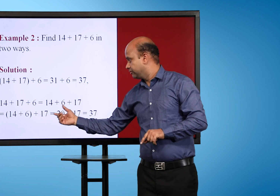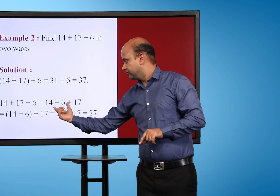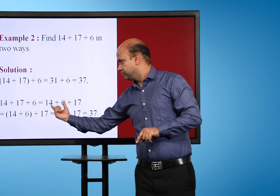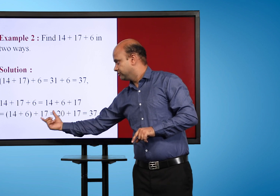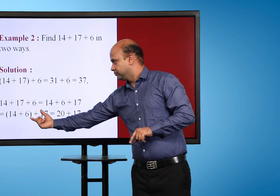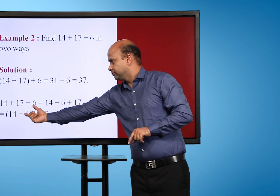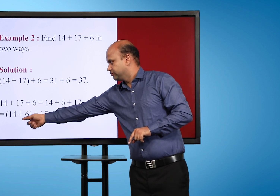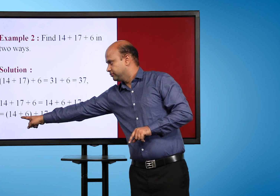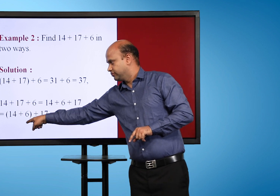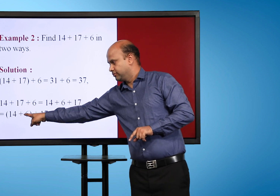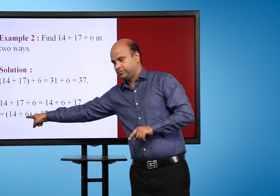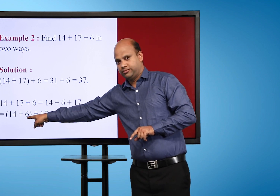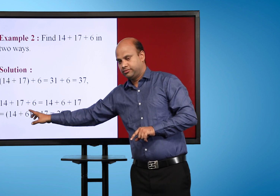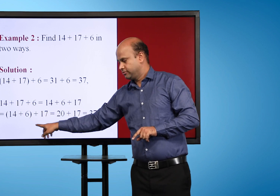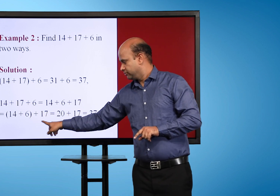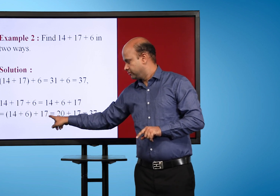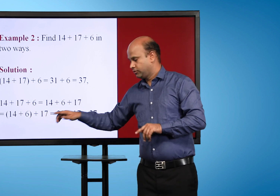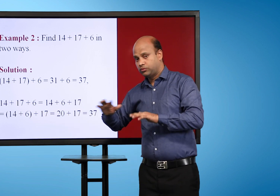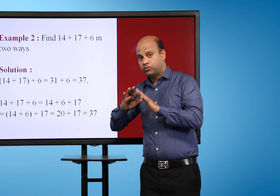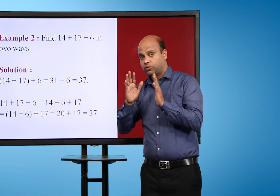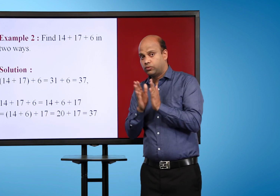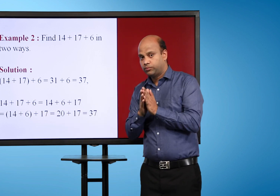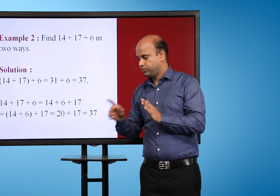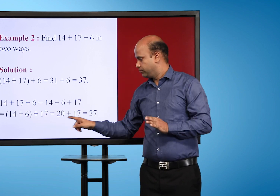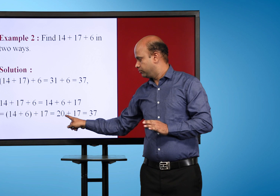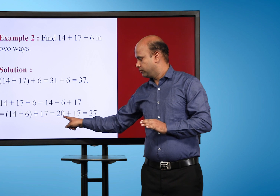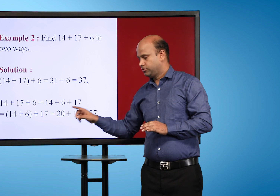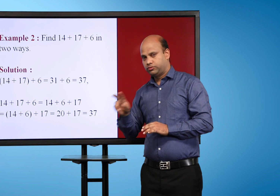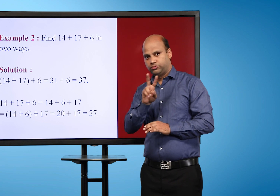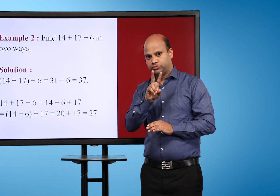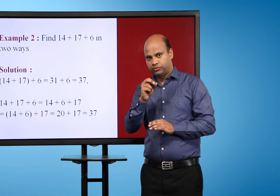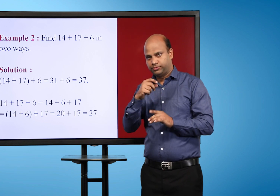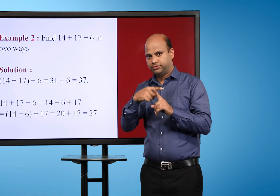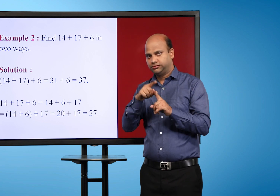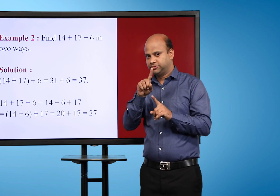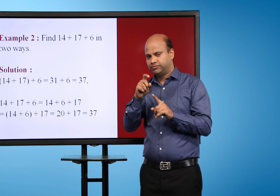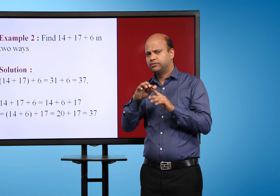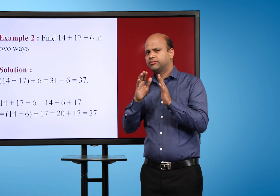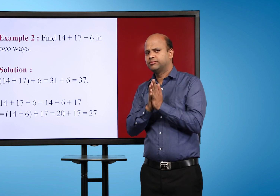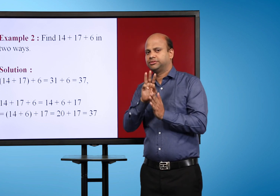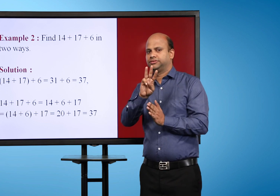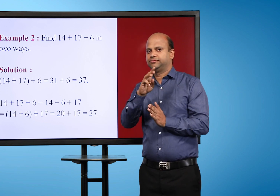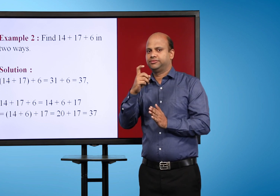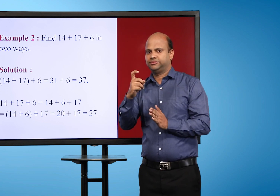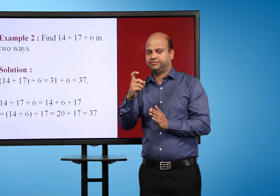to, in brackets, 14 plus 6 plus 17, which is equal to 20 plus 17, which is equal